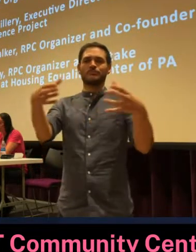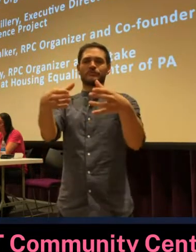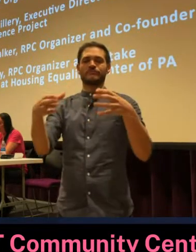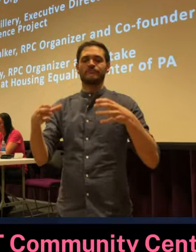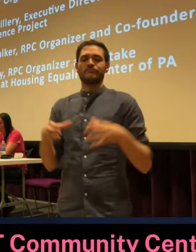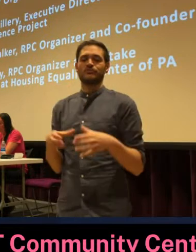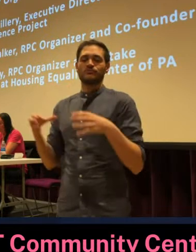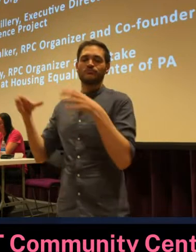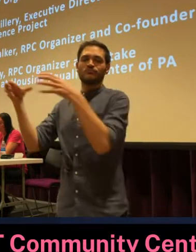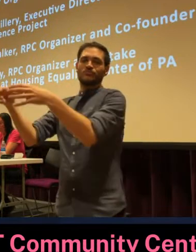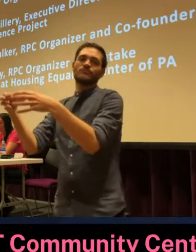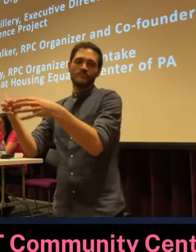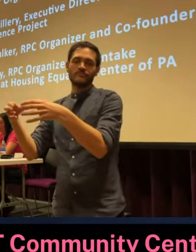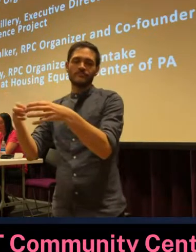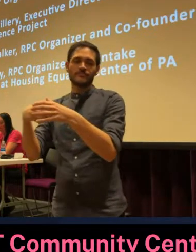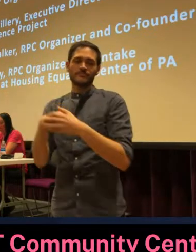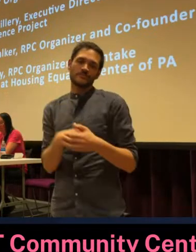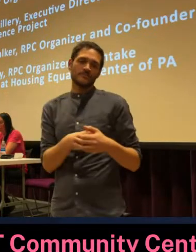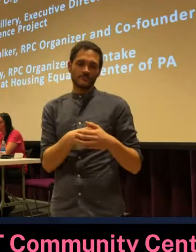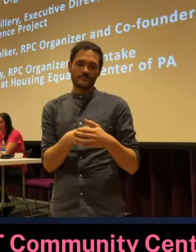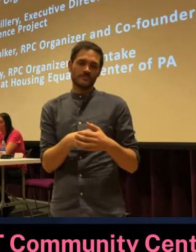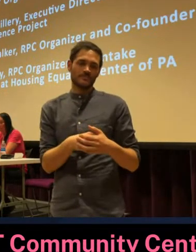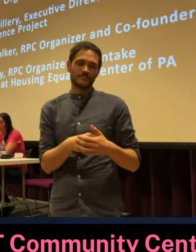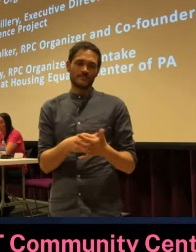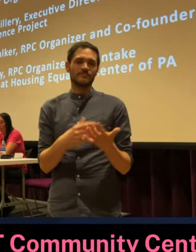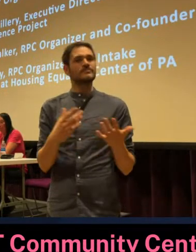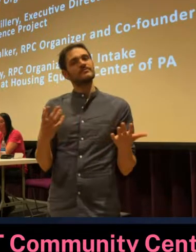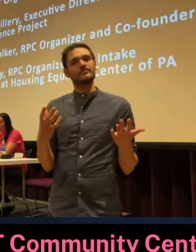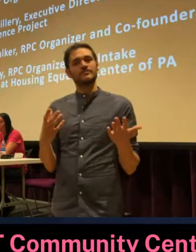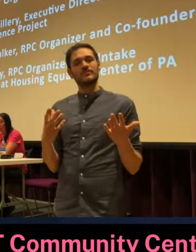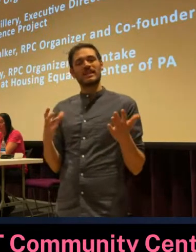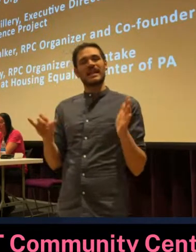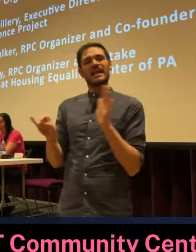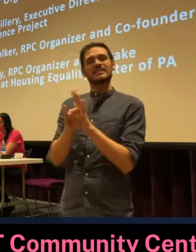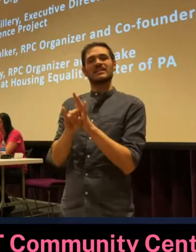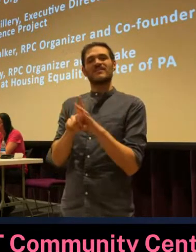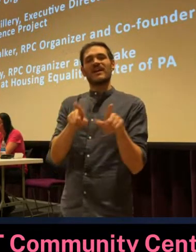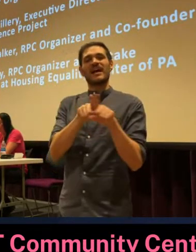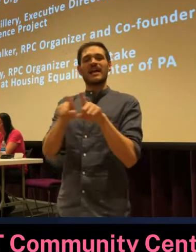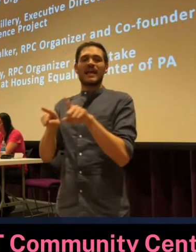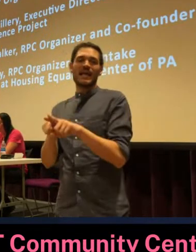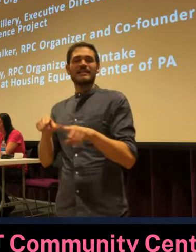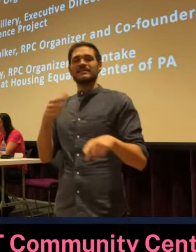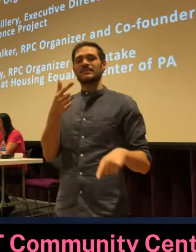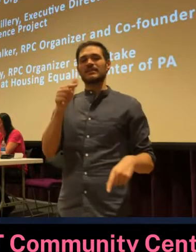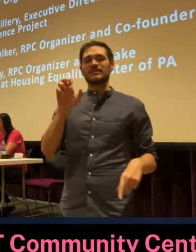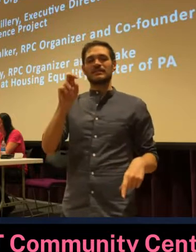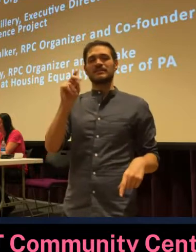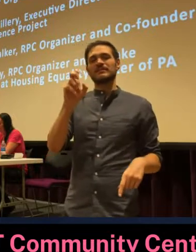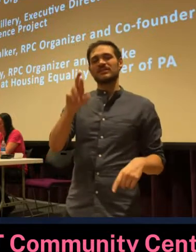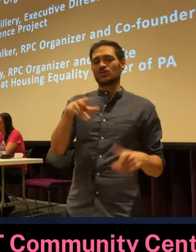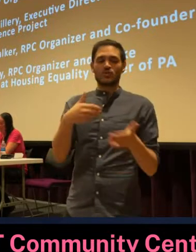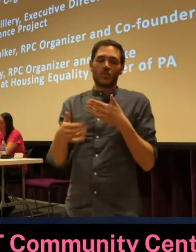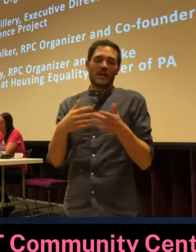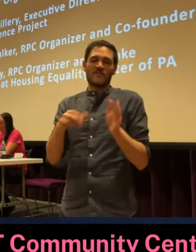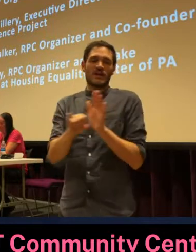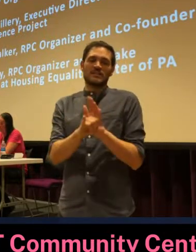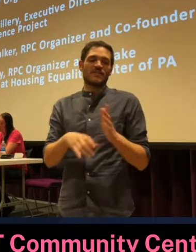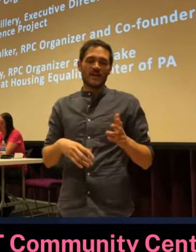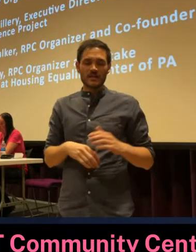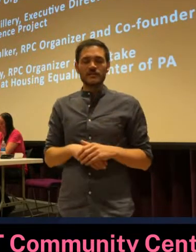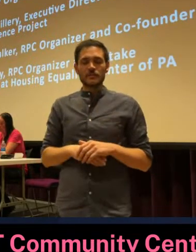with other people that identify as their gender, whatever gender they identify as.